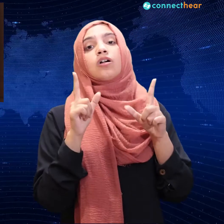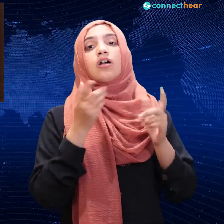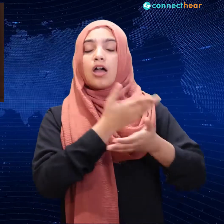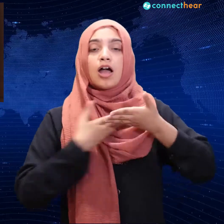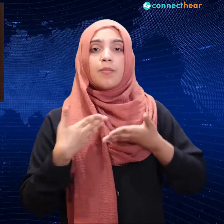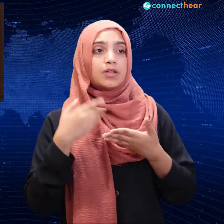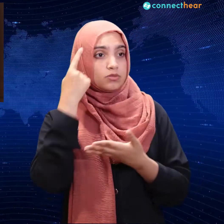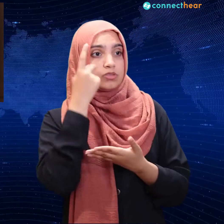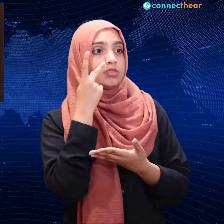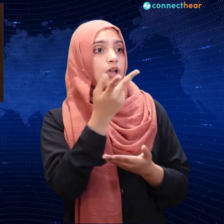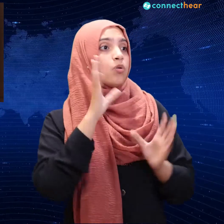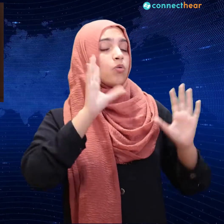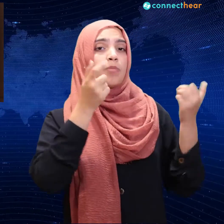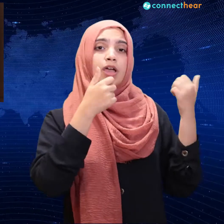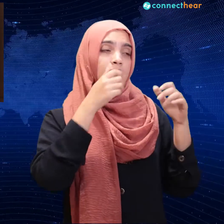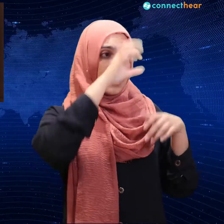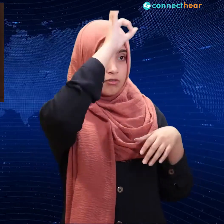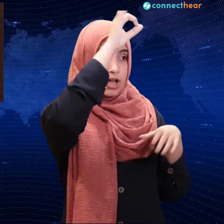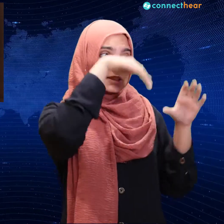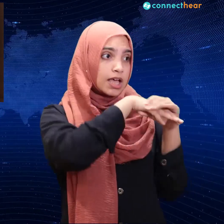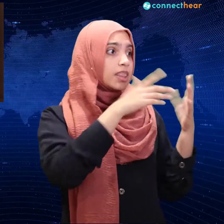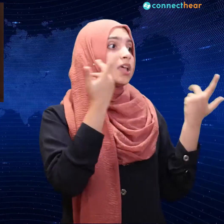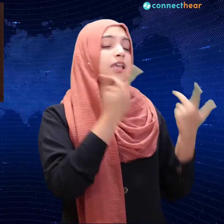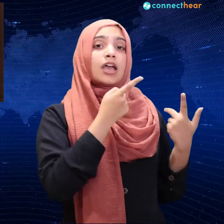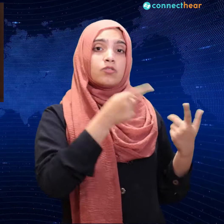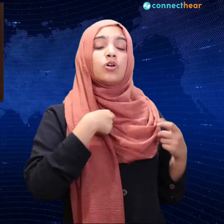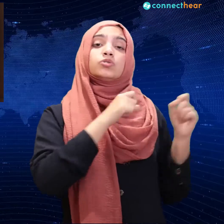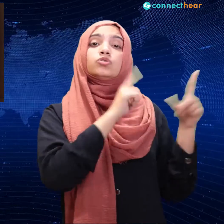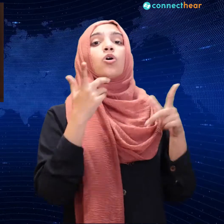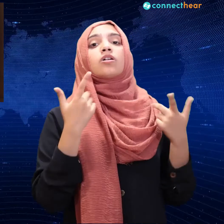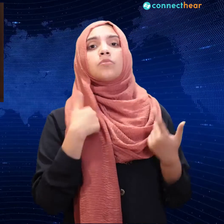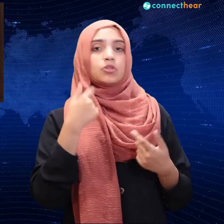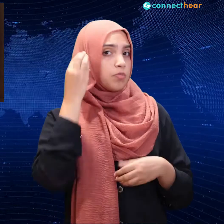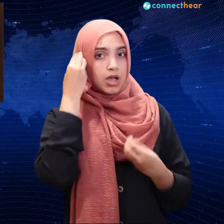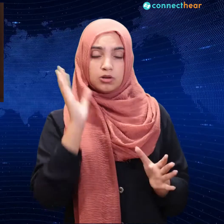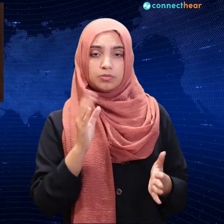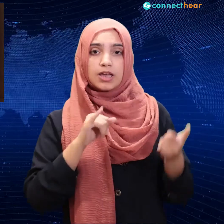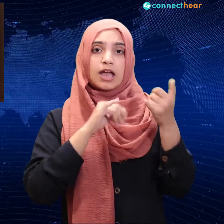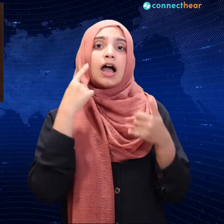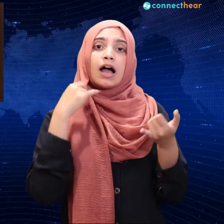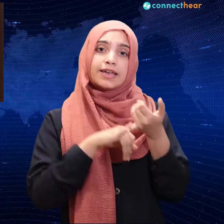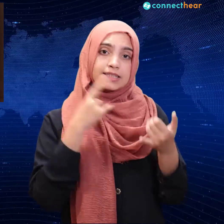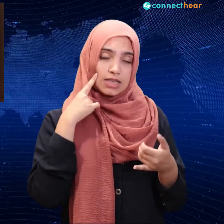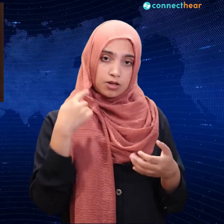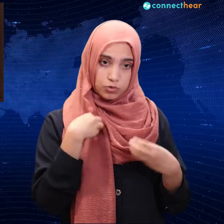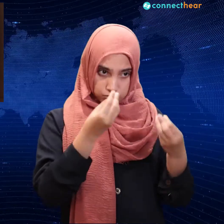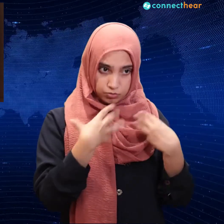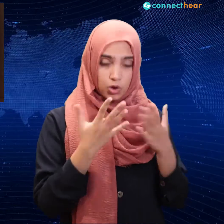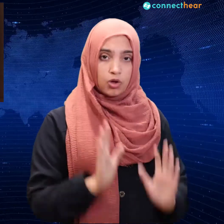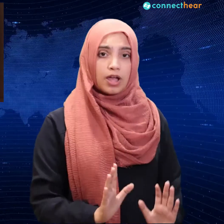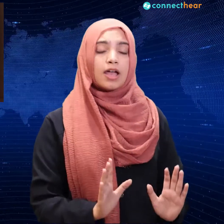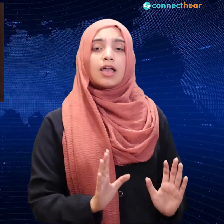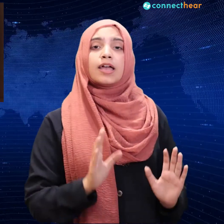of what has happened in Afghanistan. Our intelligence agency, ISI, gave us a report that number one,